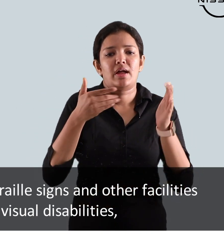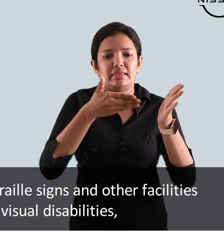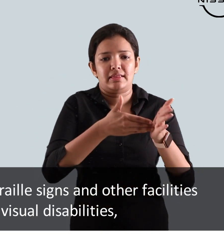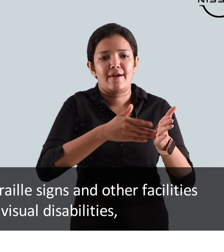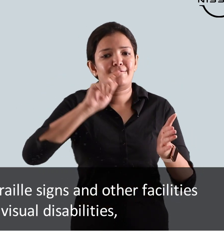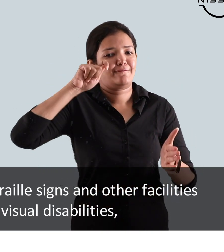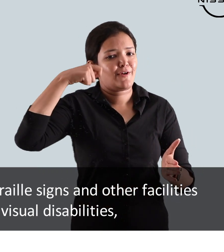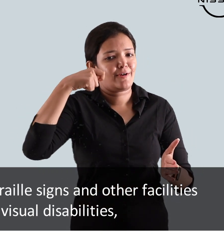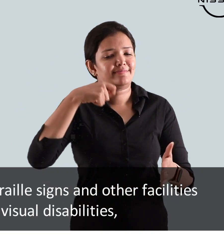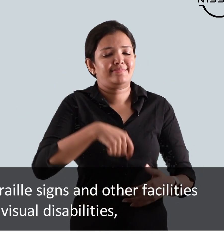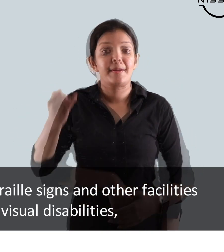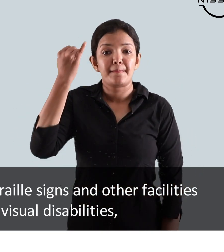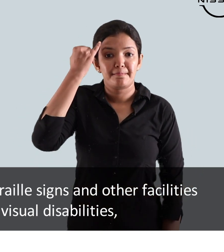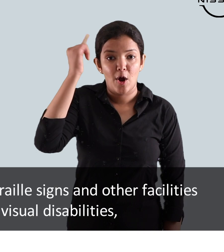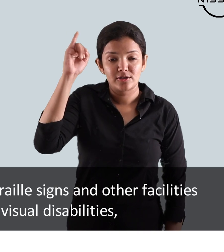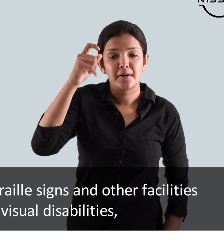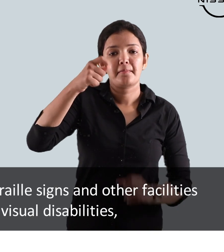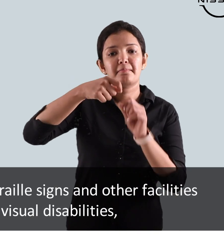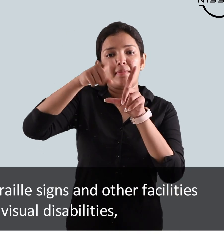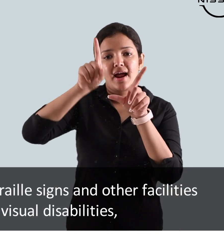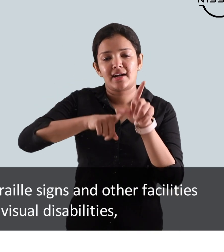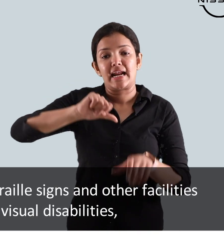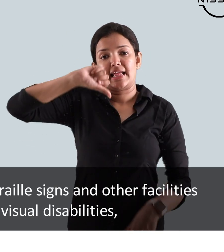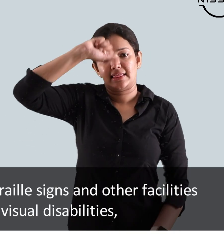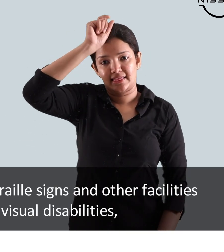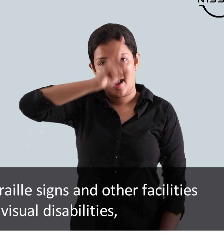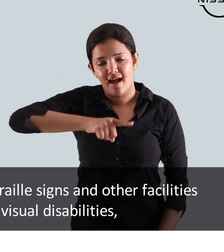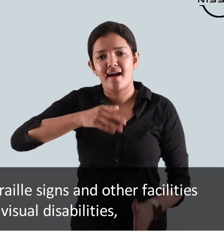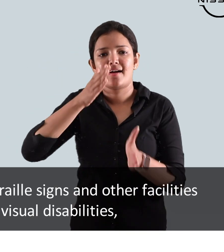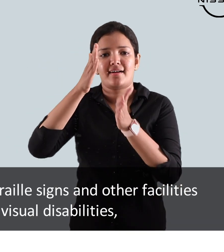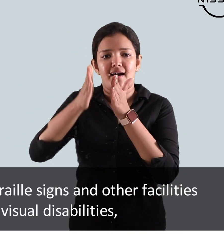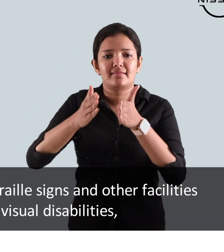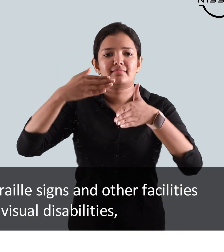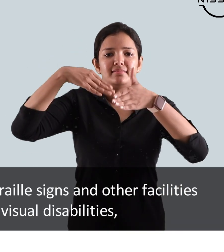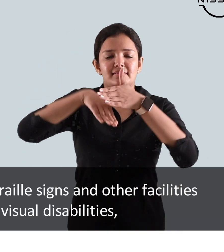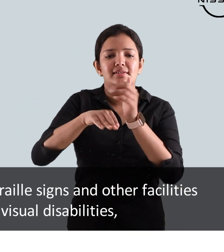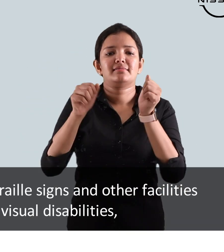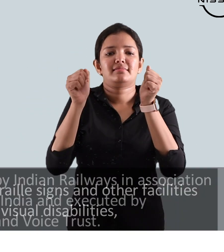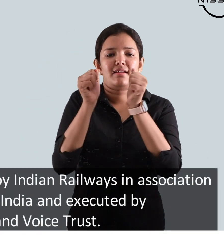including this video, is driven by Indian Railways in association with